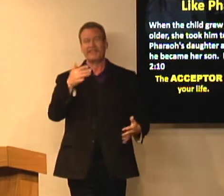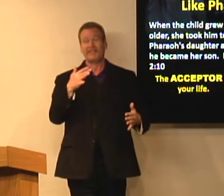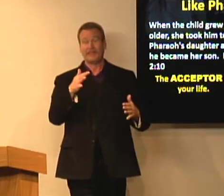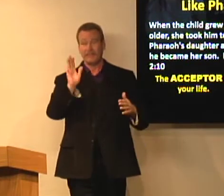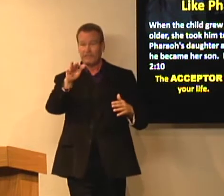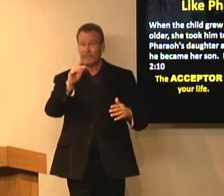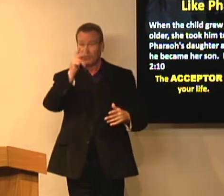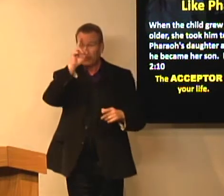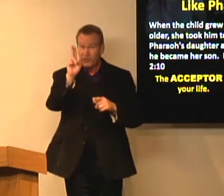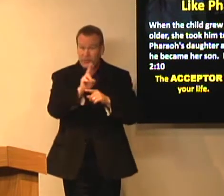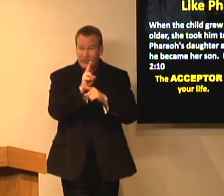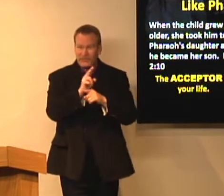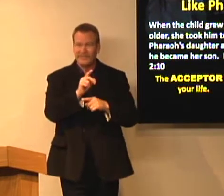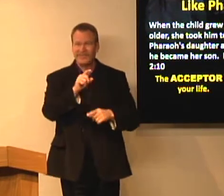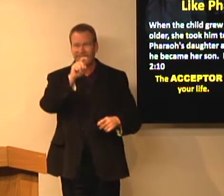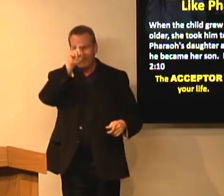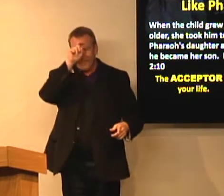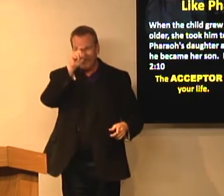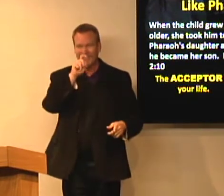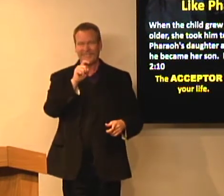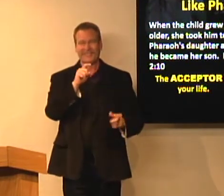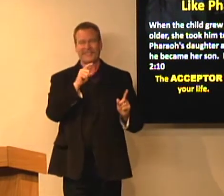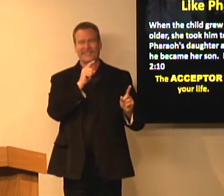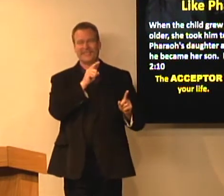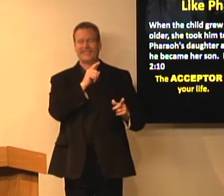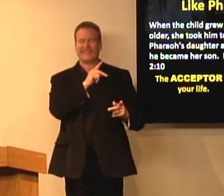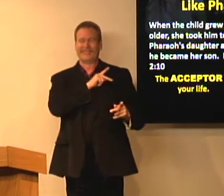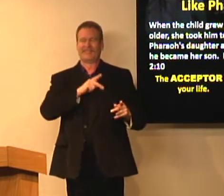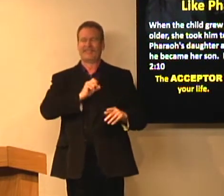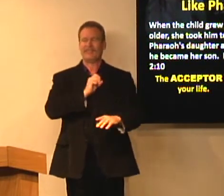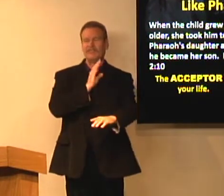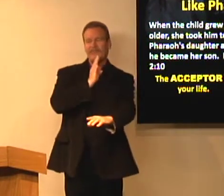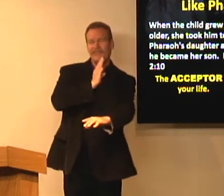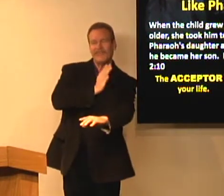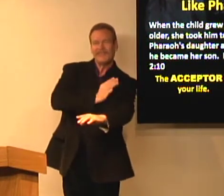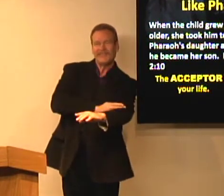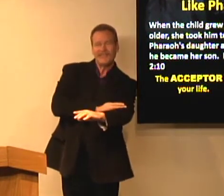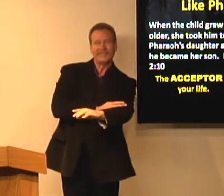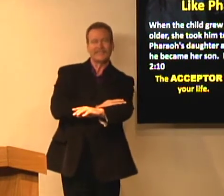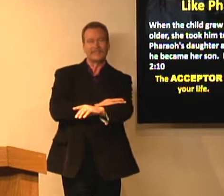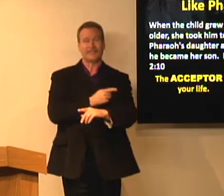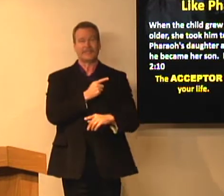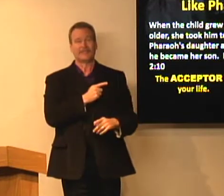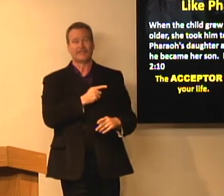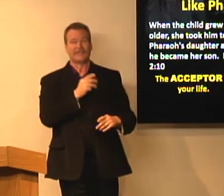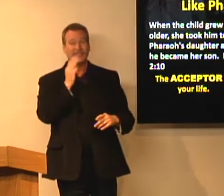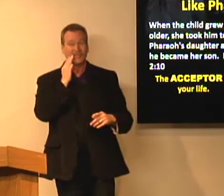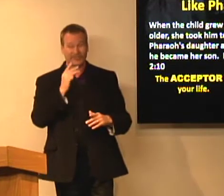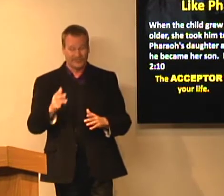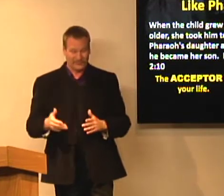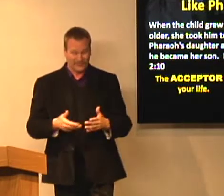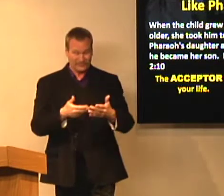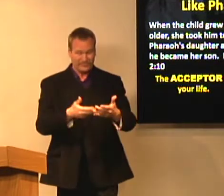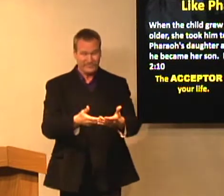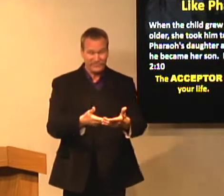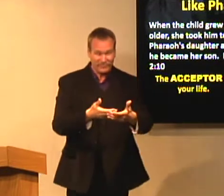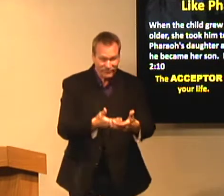So we see that Jacque Abed put her child in the basket and sent him off. And then